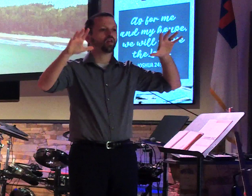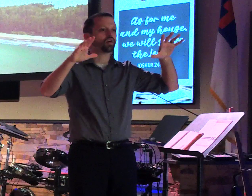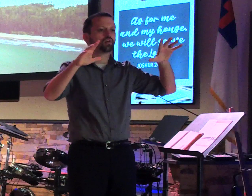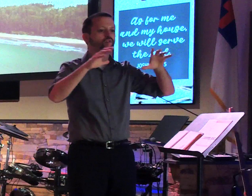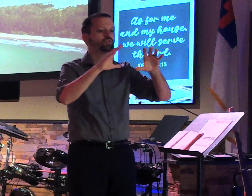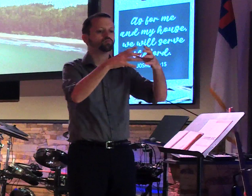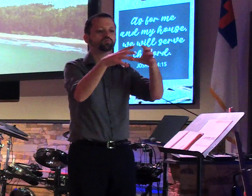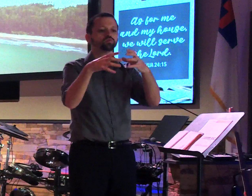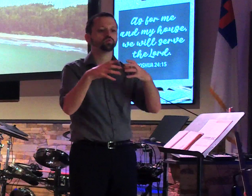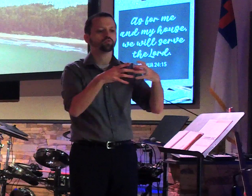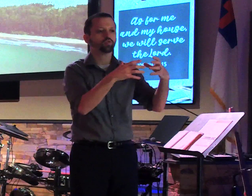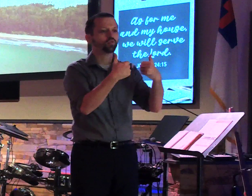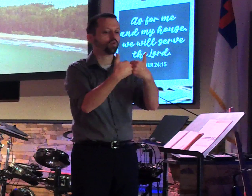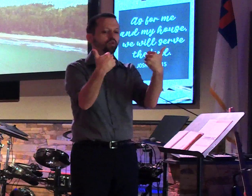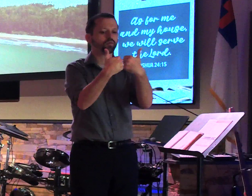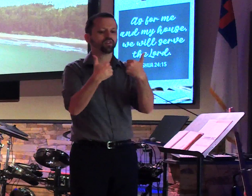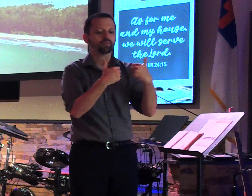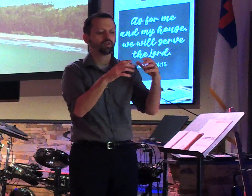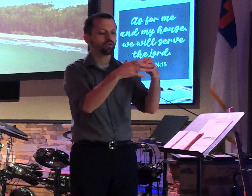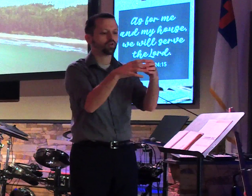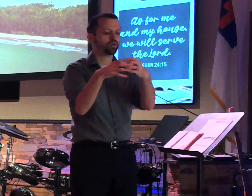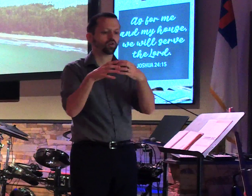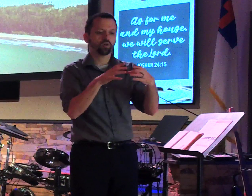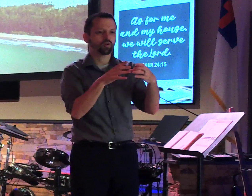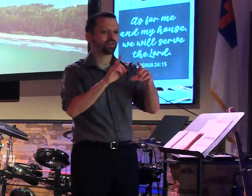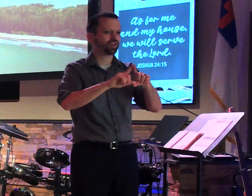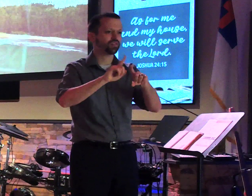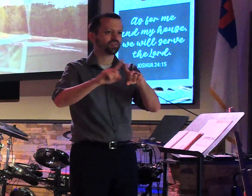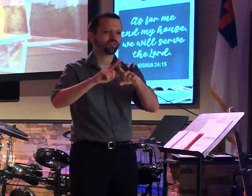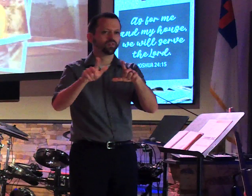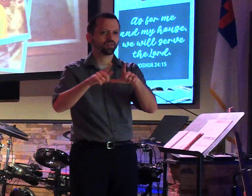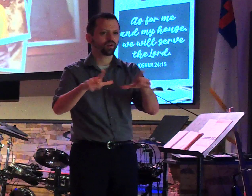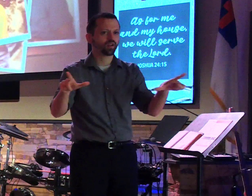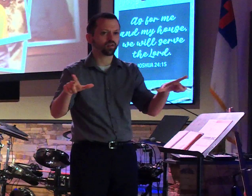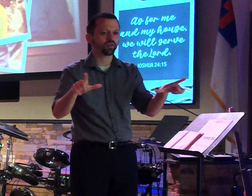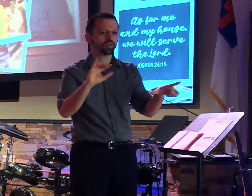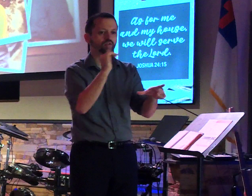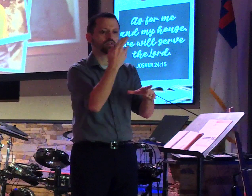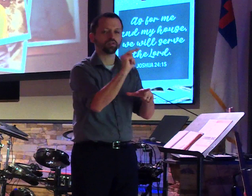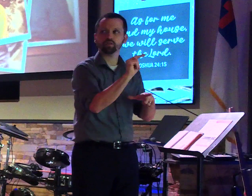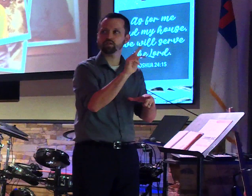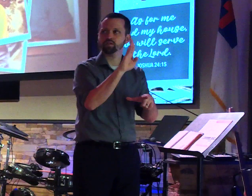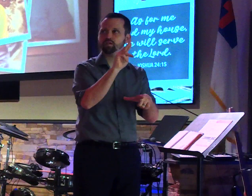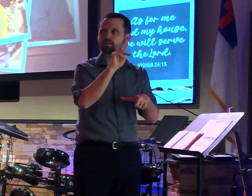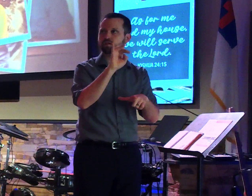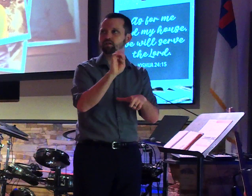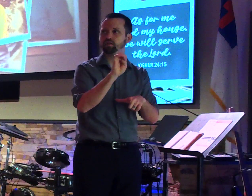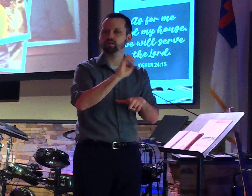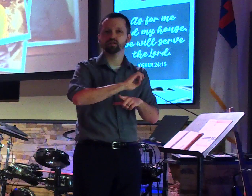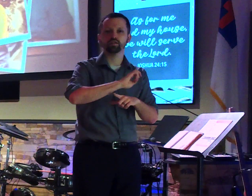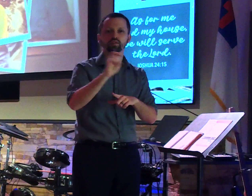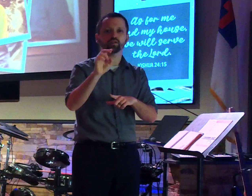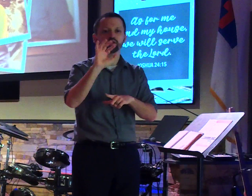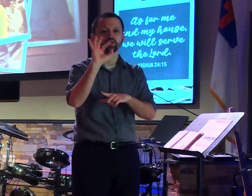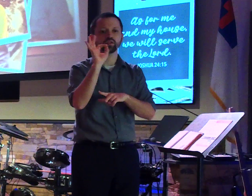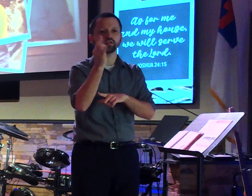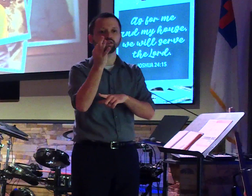people groups, because they're separated geographically. And so John and Bonnie, they went to Arop in